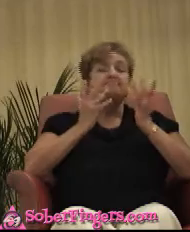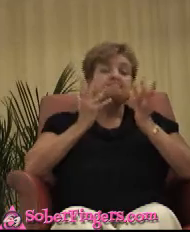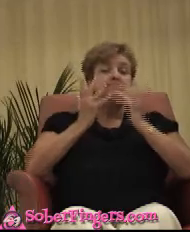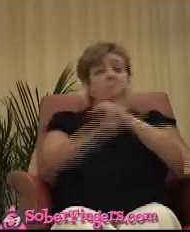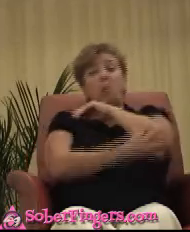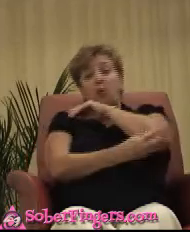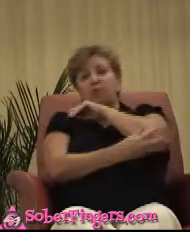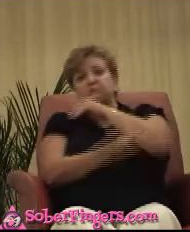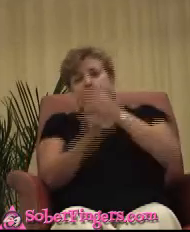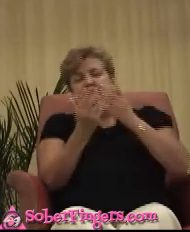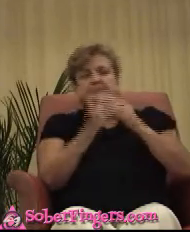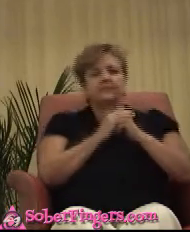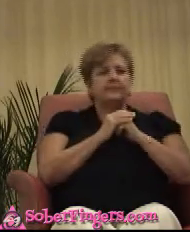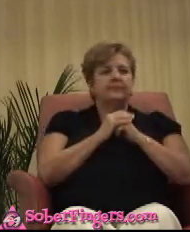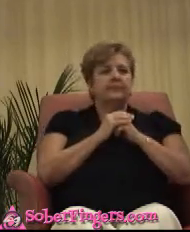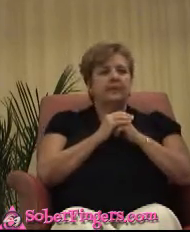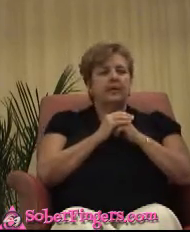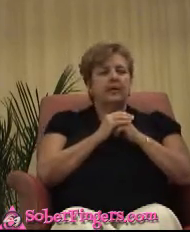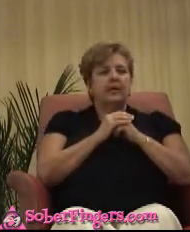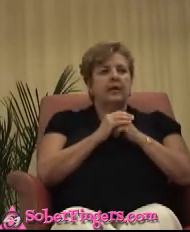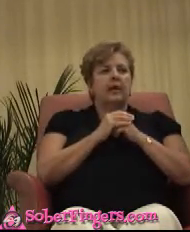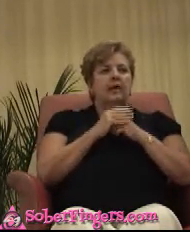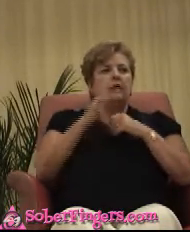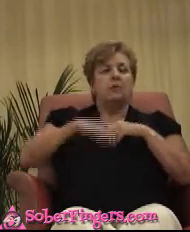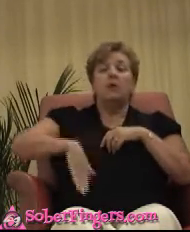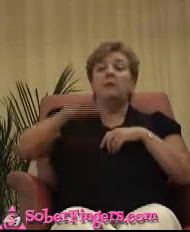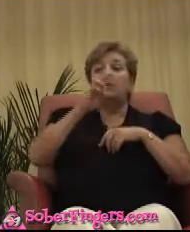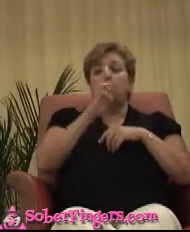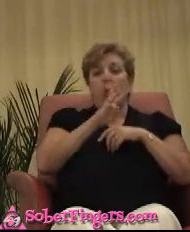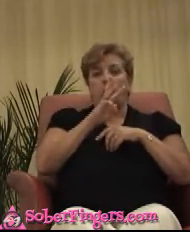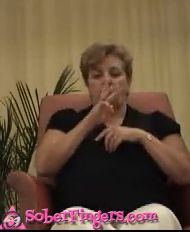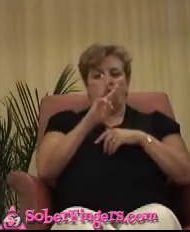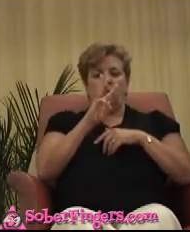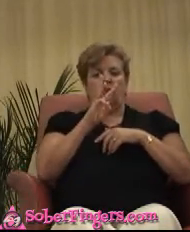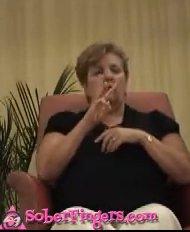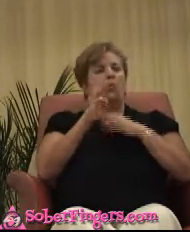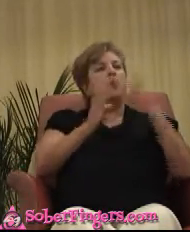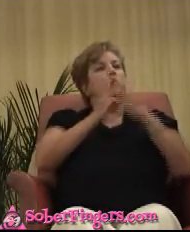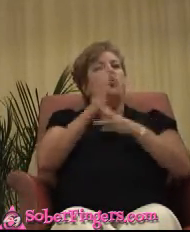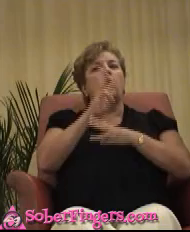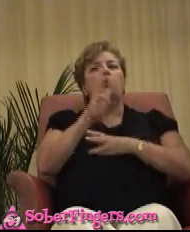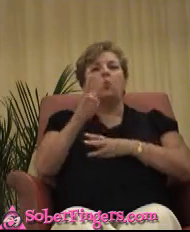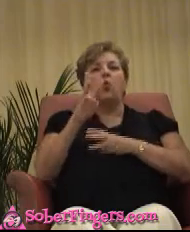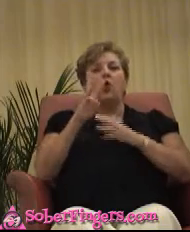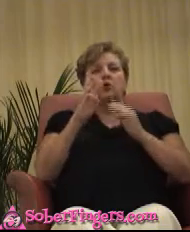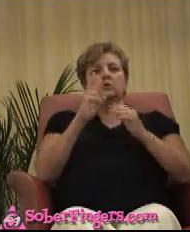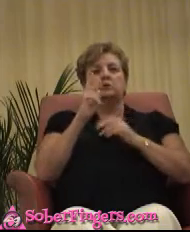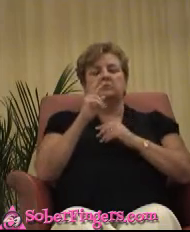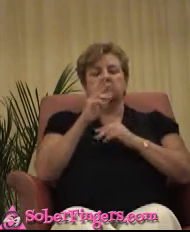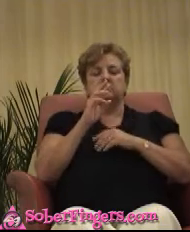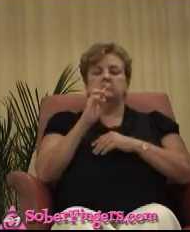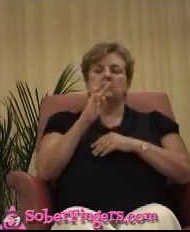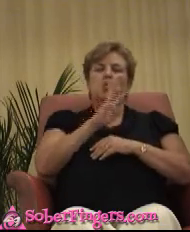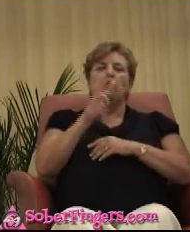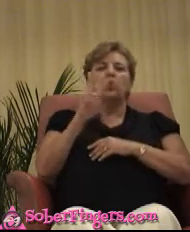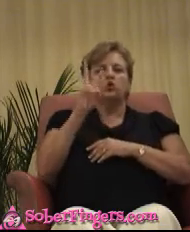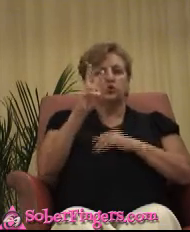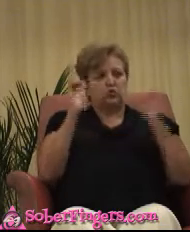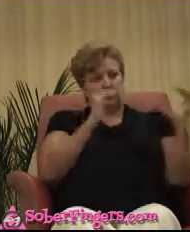I grew up in a World War II housing project on the outskirts of Wichita, southeast edge of Wichita, called Plainview. It was where the